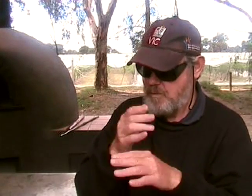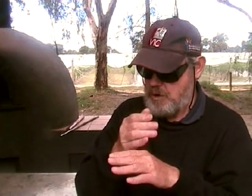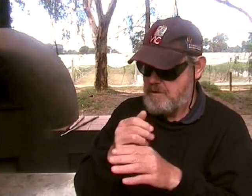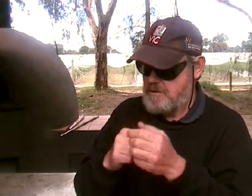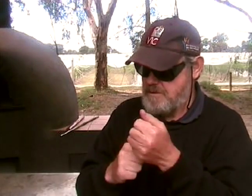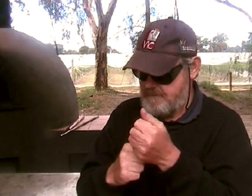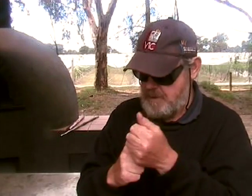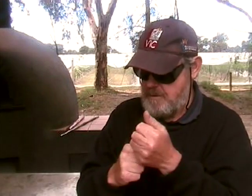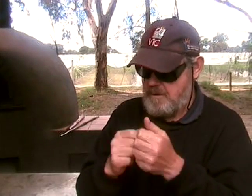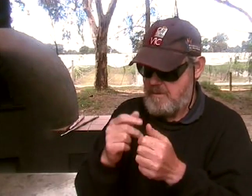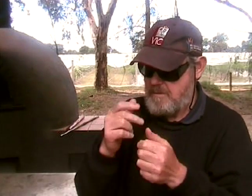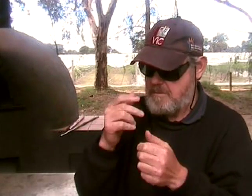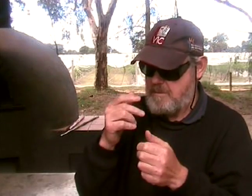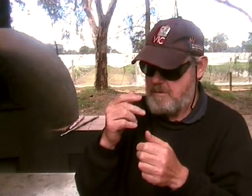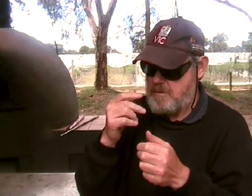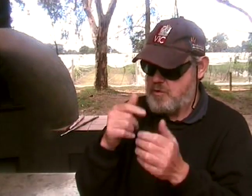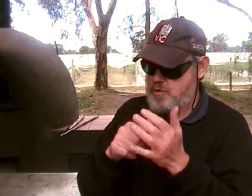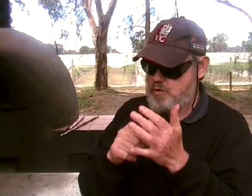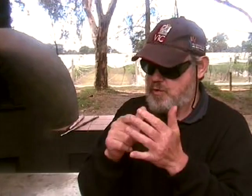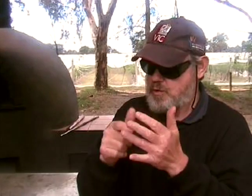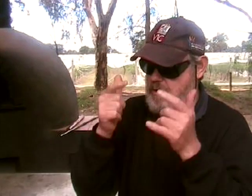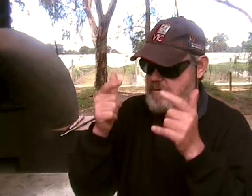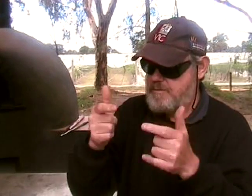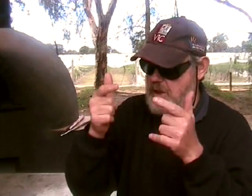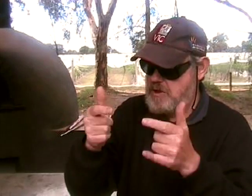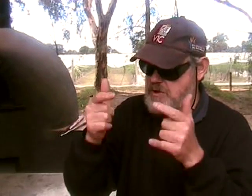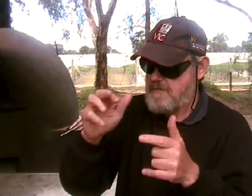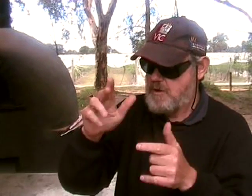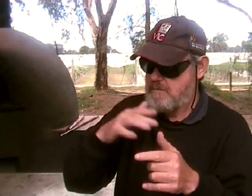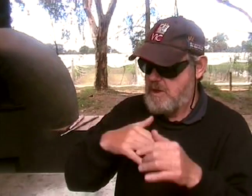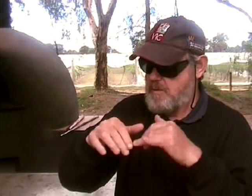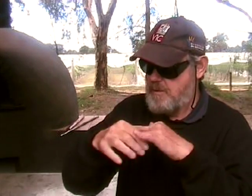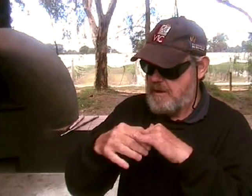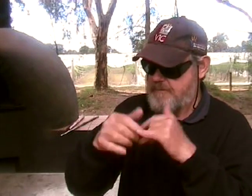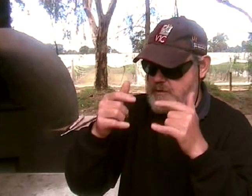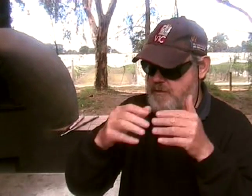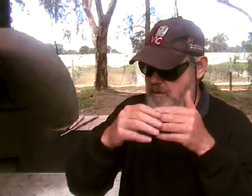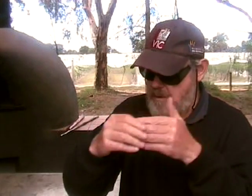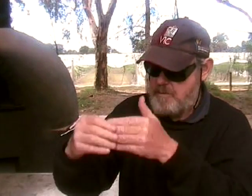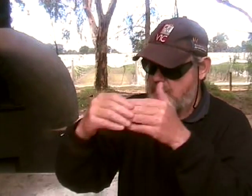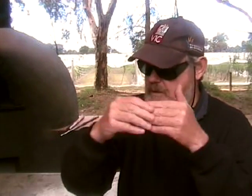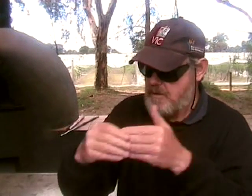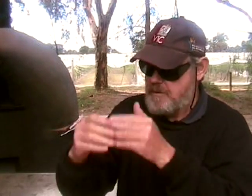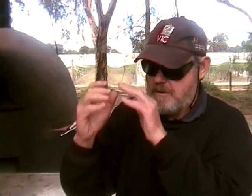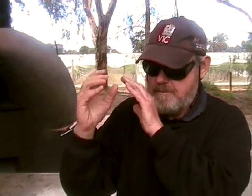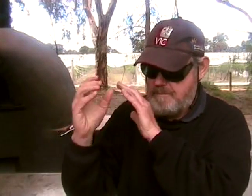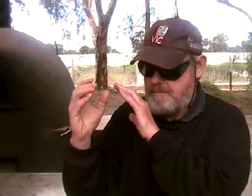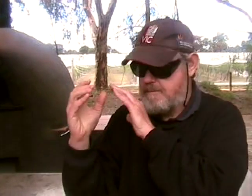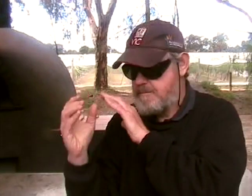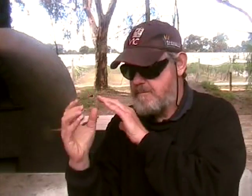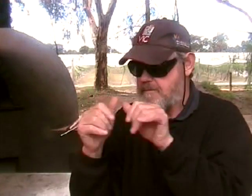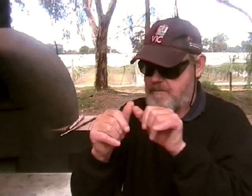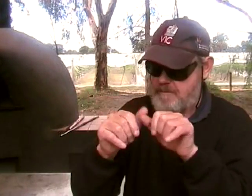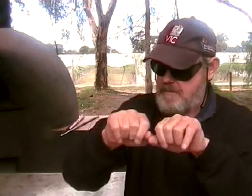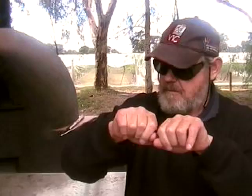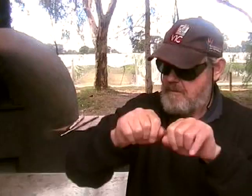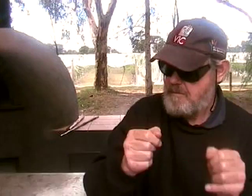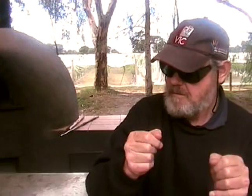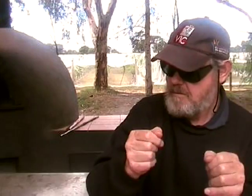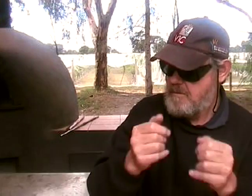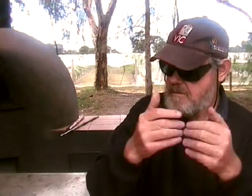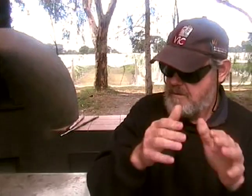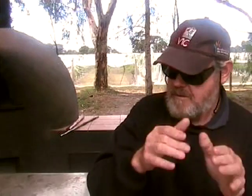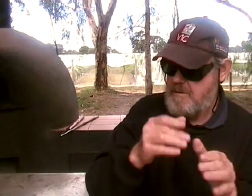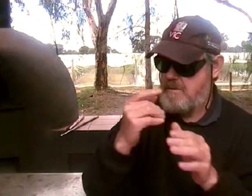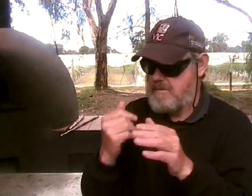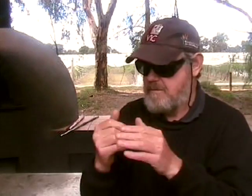When I'm older, I'll need support like respite. I feel that it's too much for my guide, it's too much of a